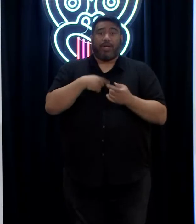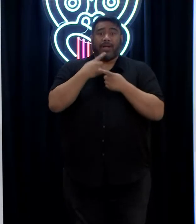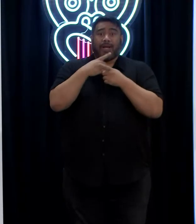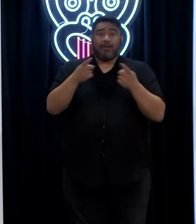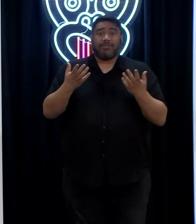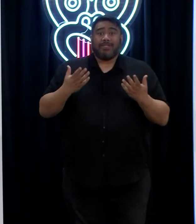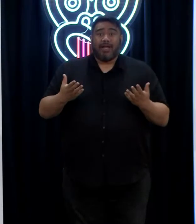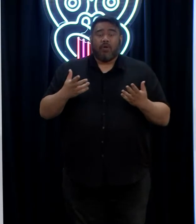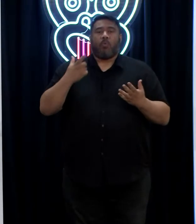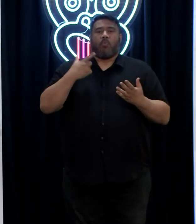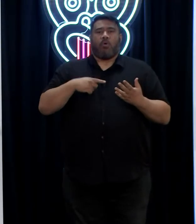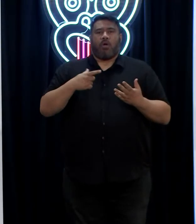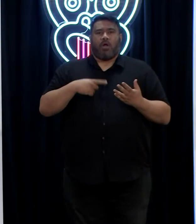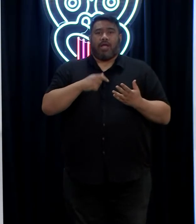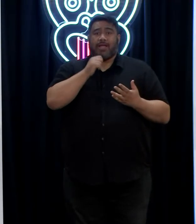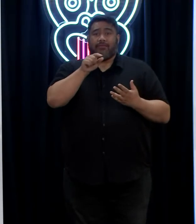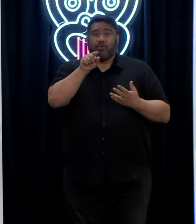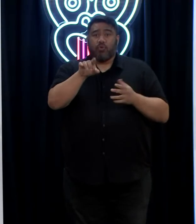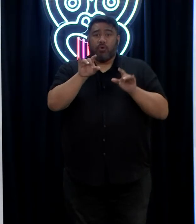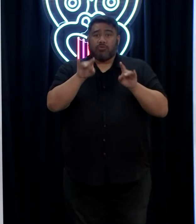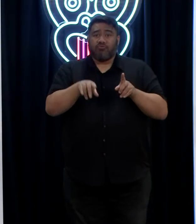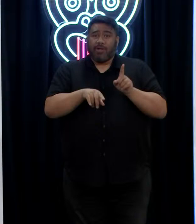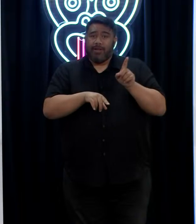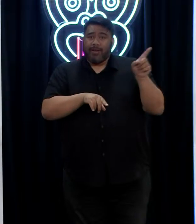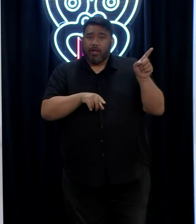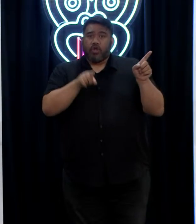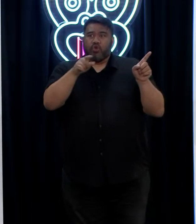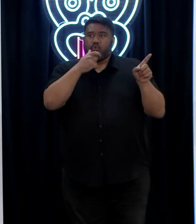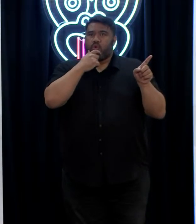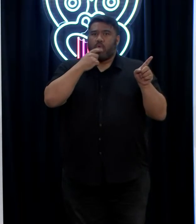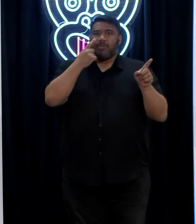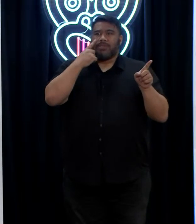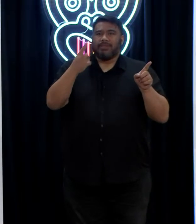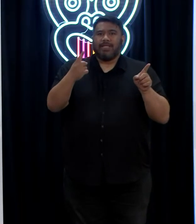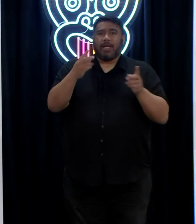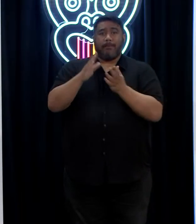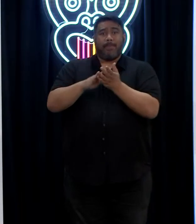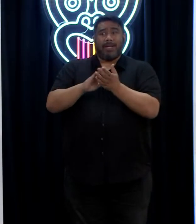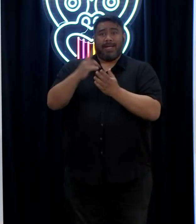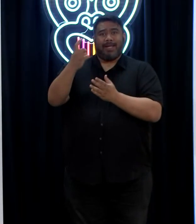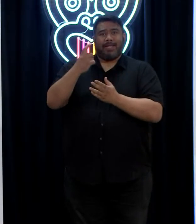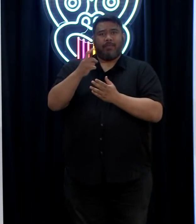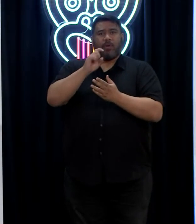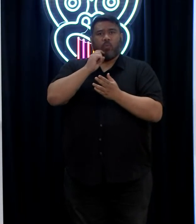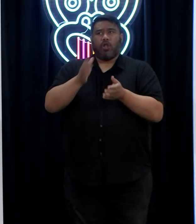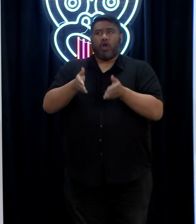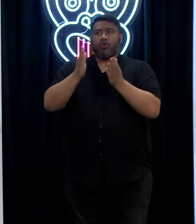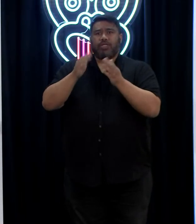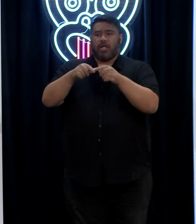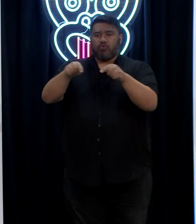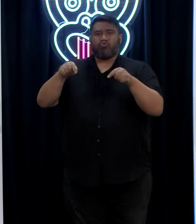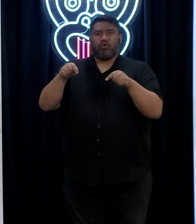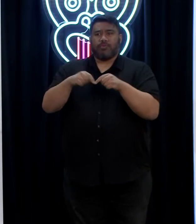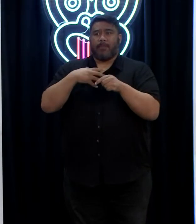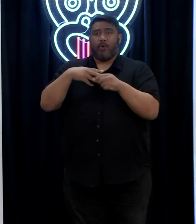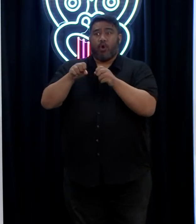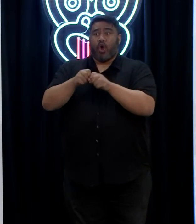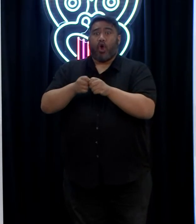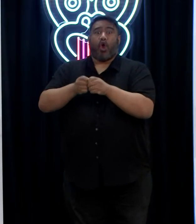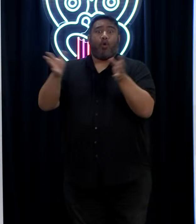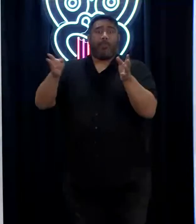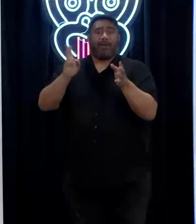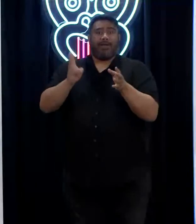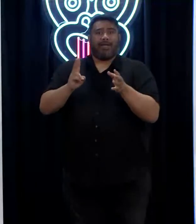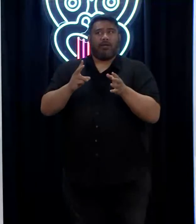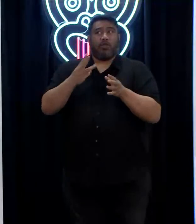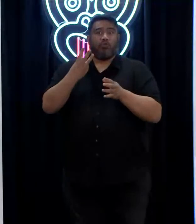can take part in the MIQ room release on Monday and have the opportunity to access the first tranche of around